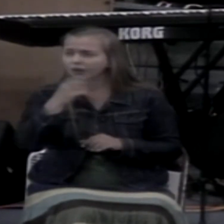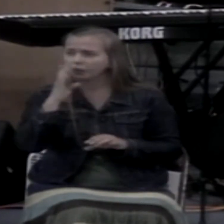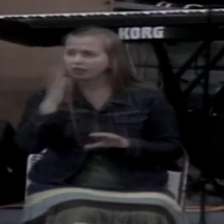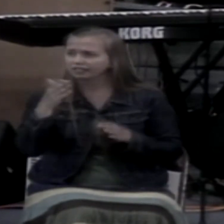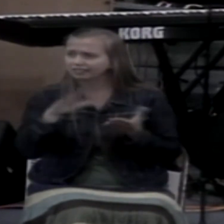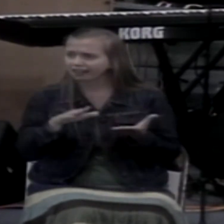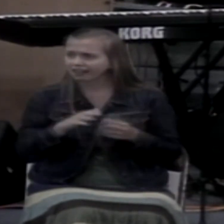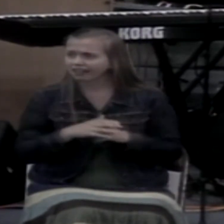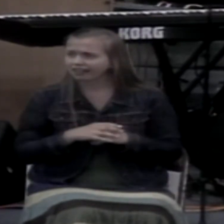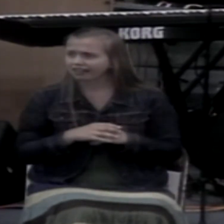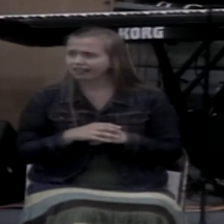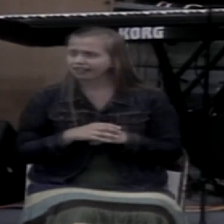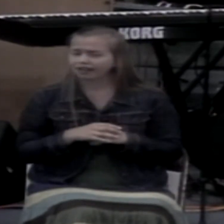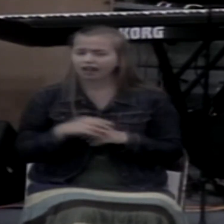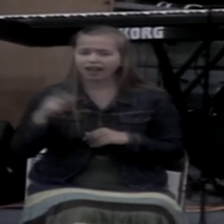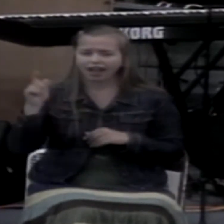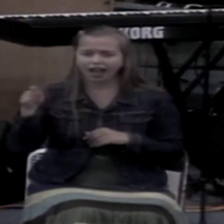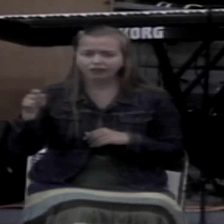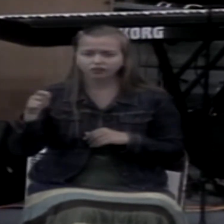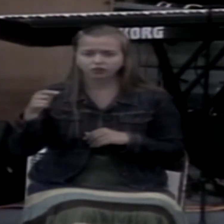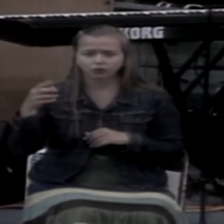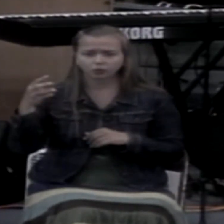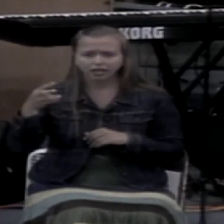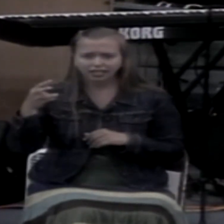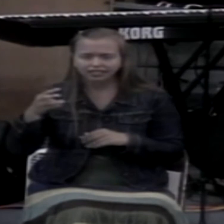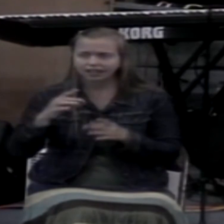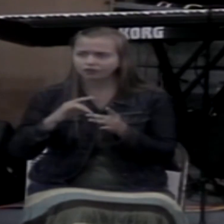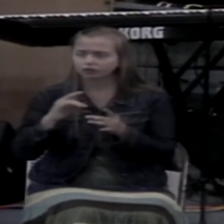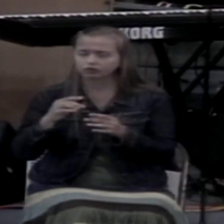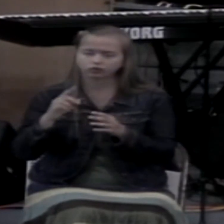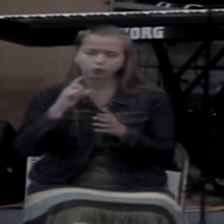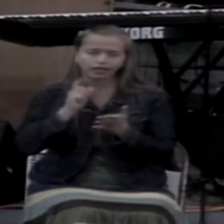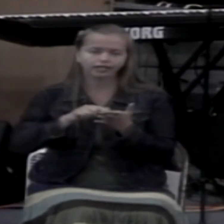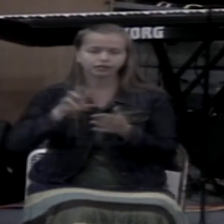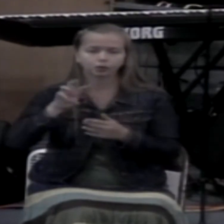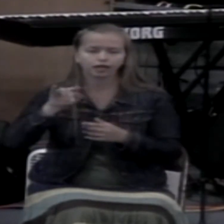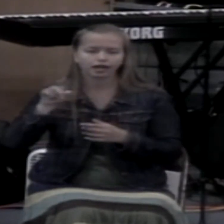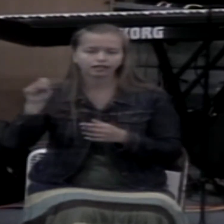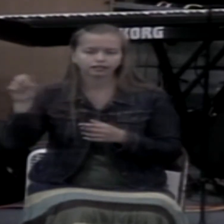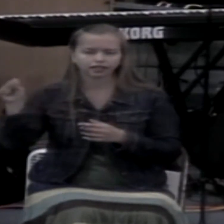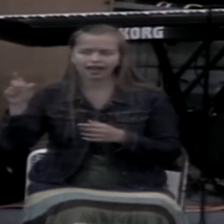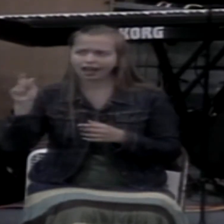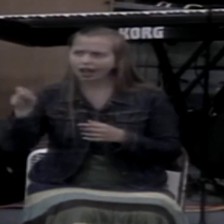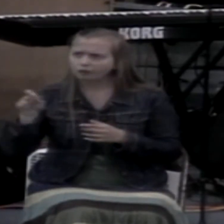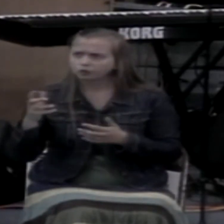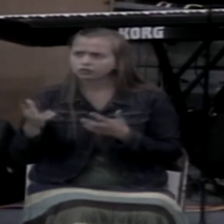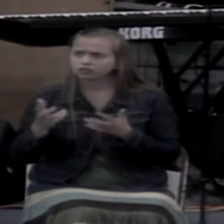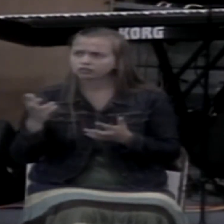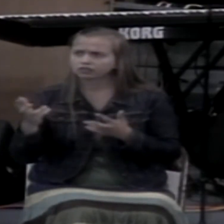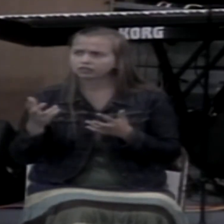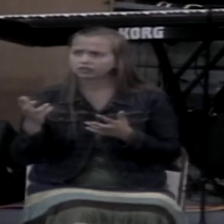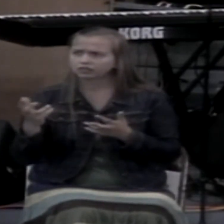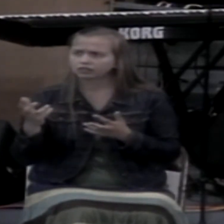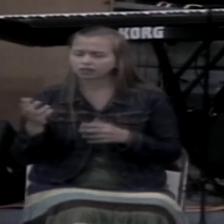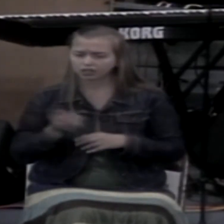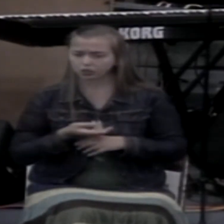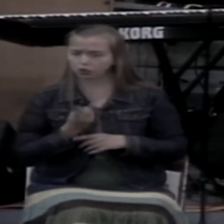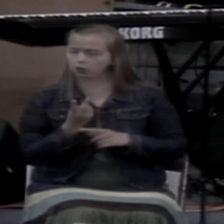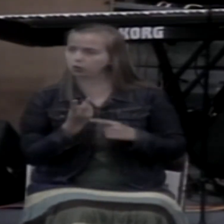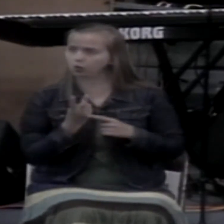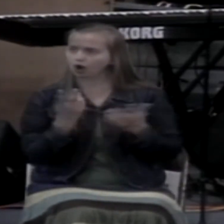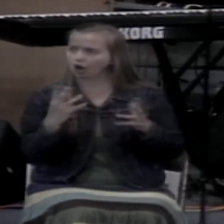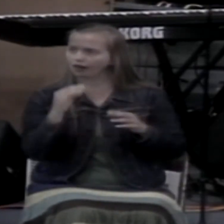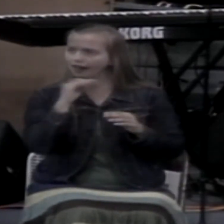Jesus looked, and they all shook their heads and walked away. So when he needed them, they